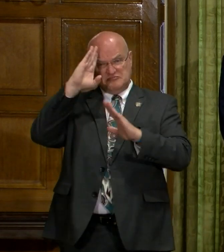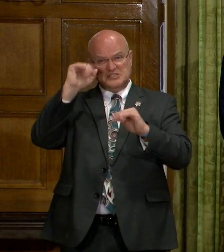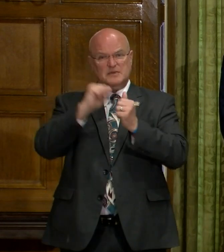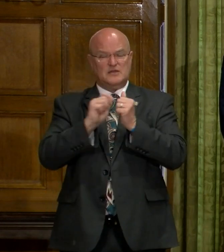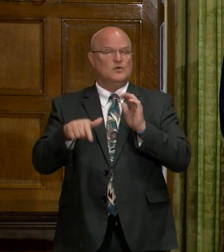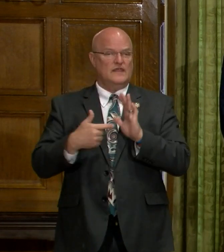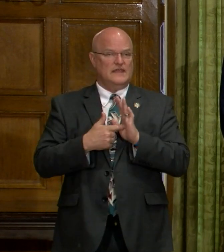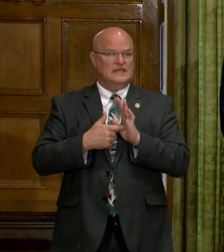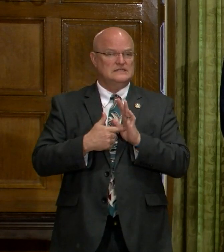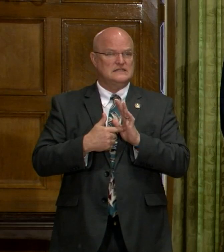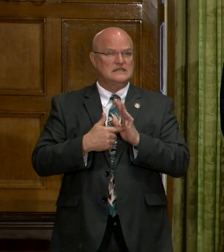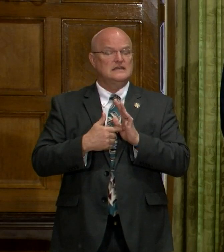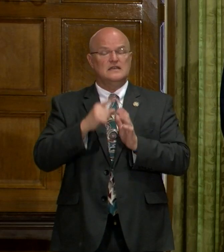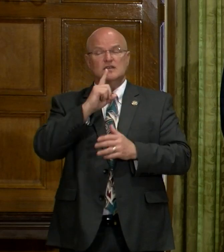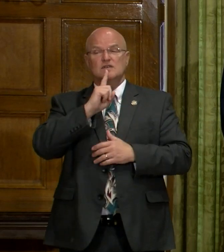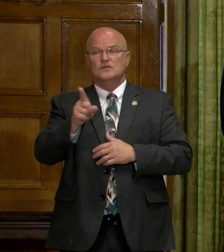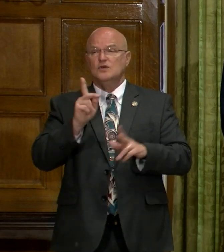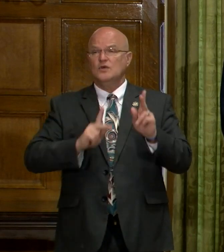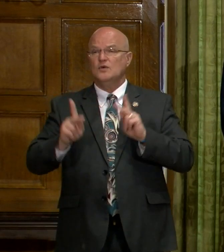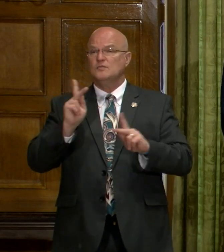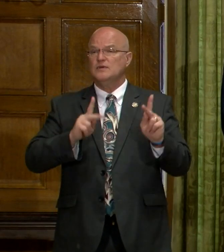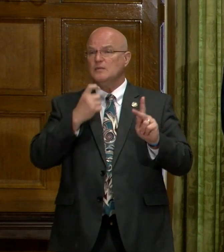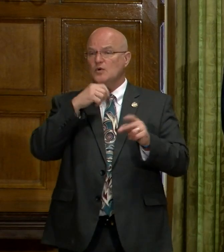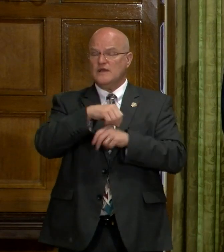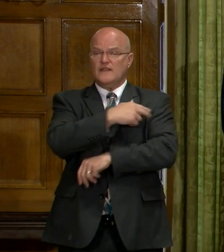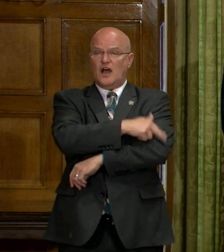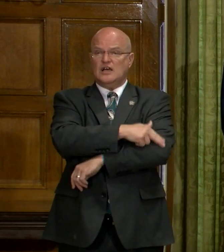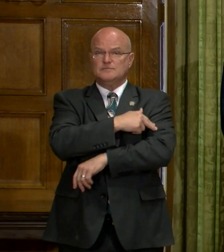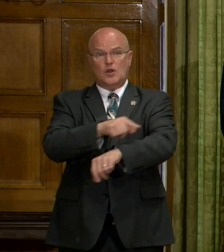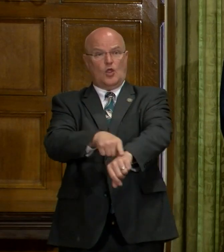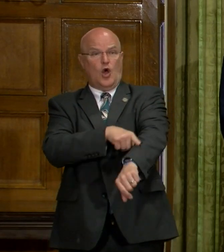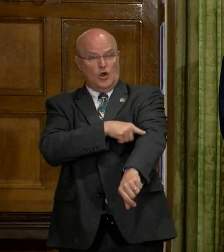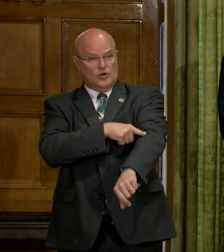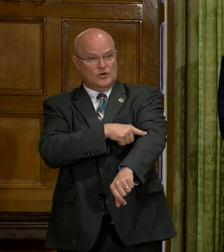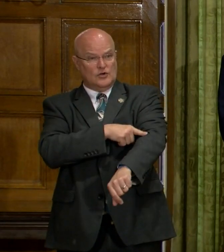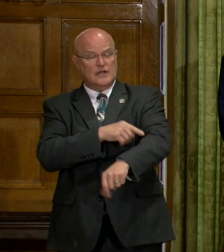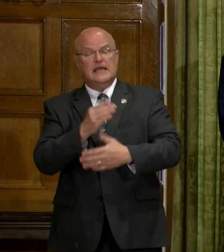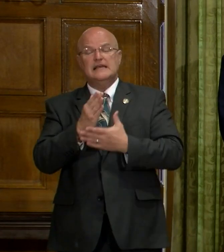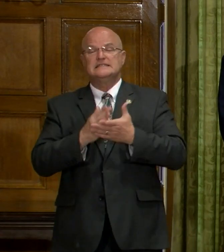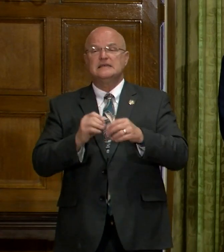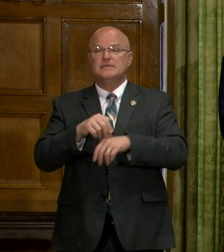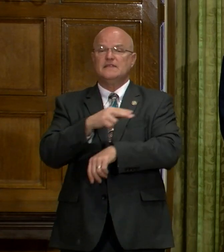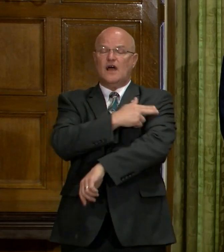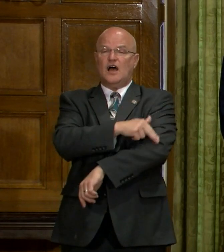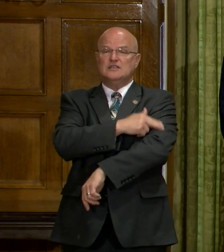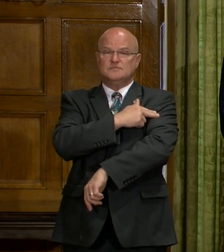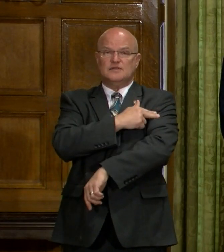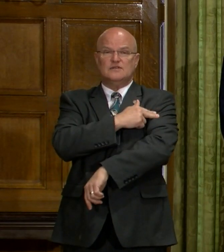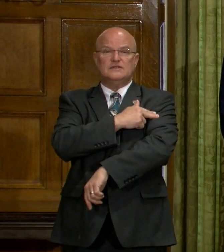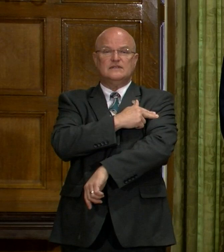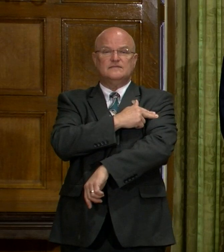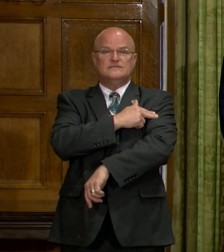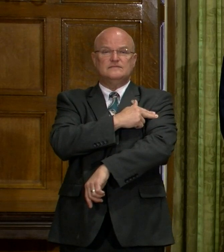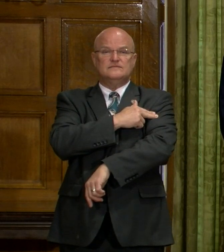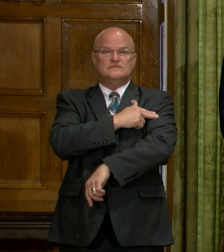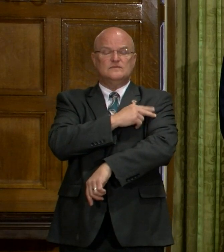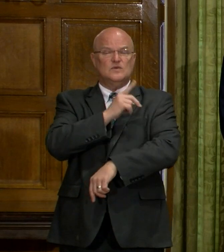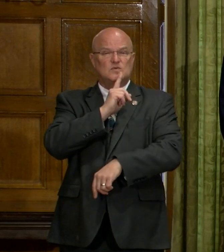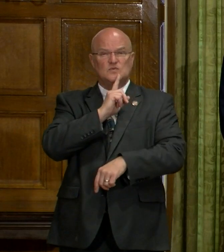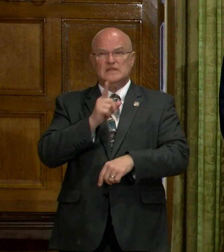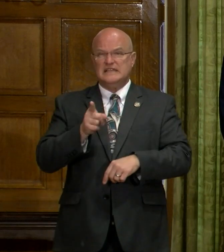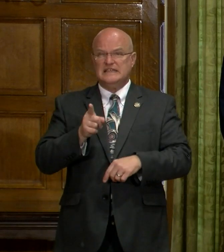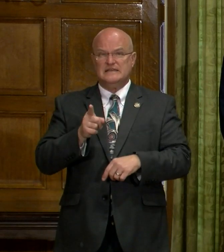with this. There are certainly those who were in the hospital much longer. There's some who have been in the hospital,